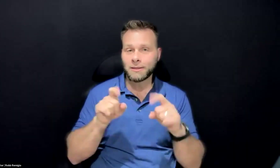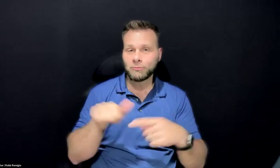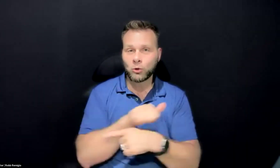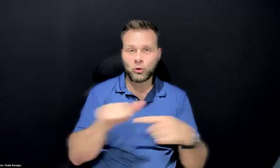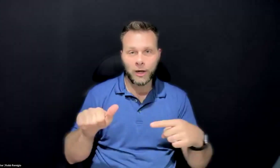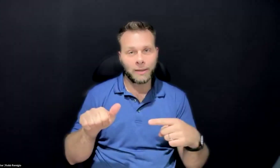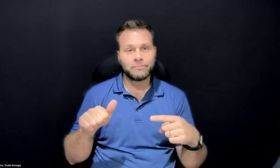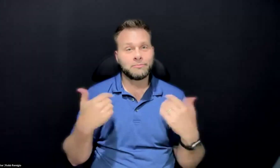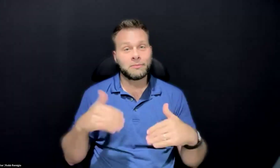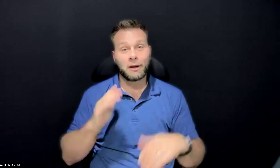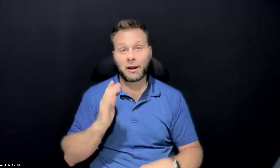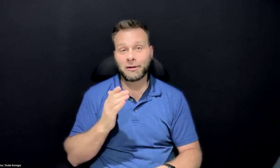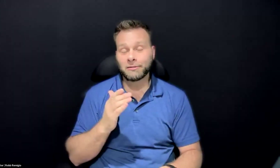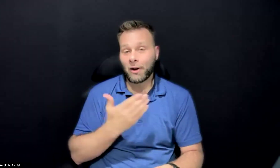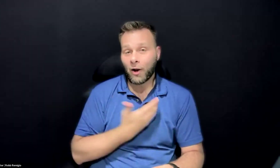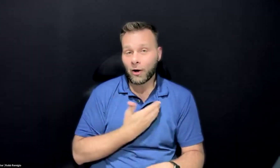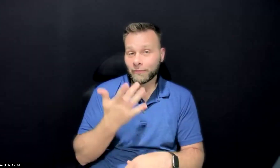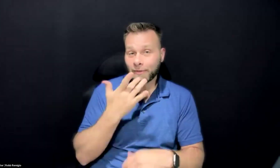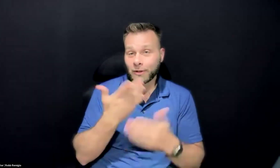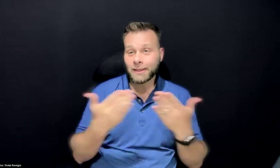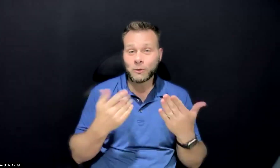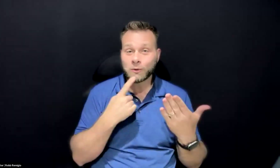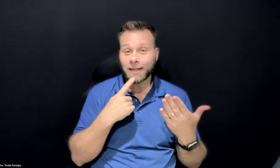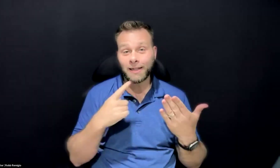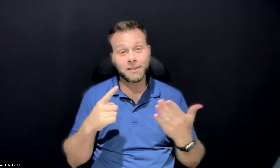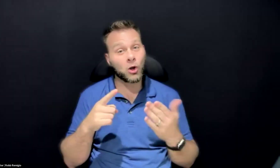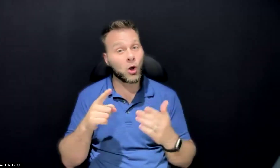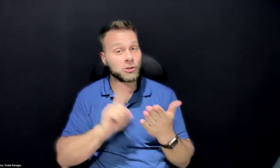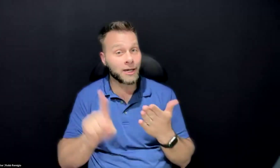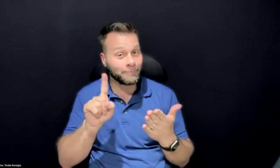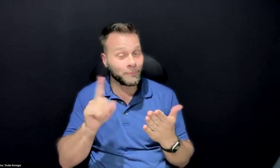is look it up. David wrote it down for you. So